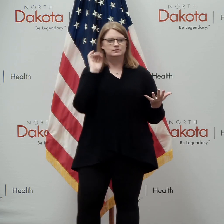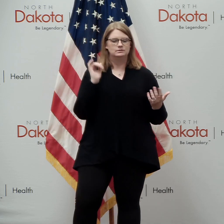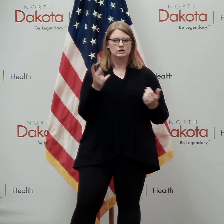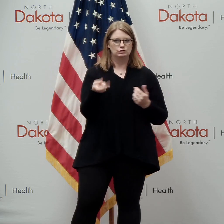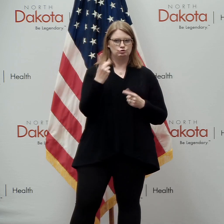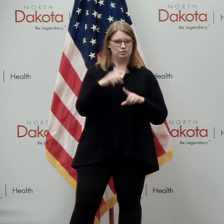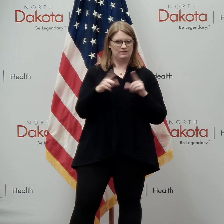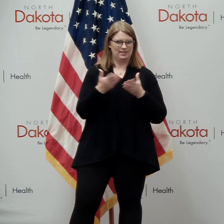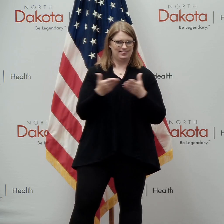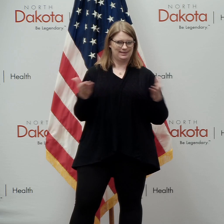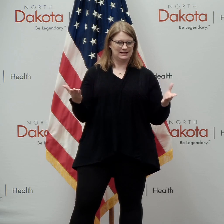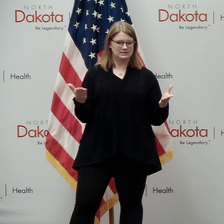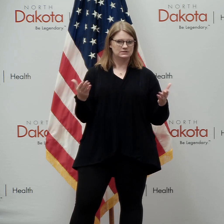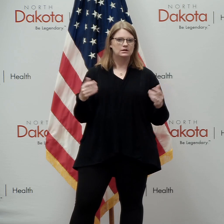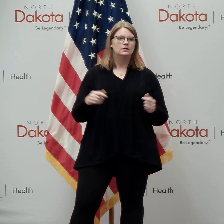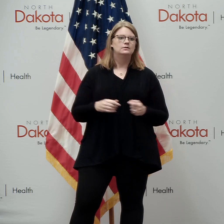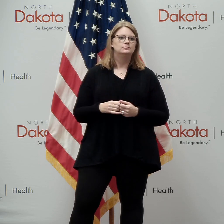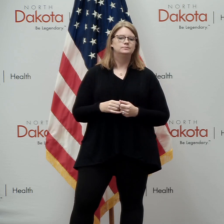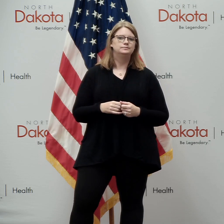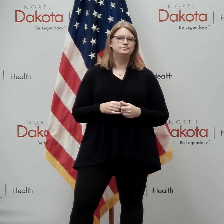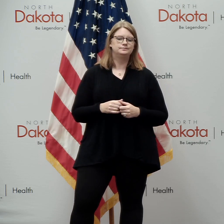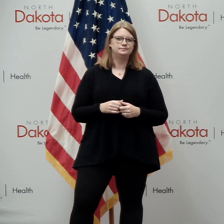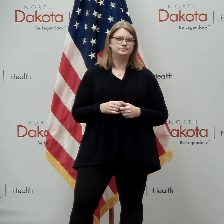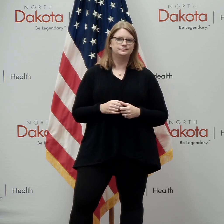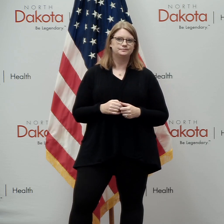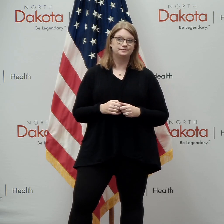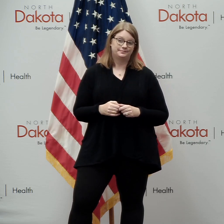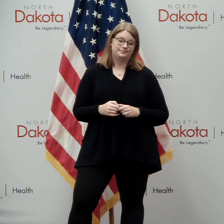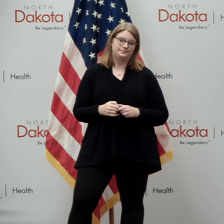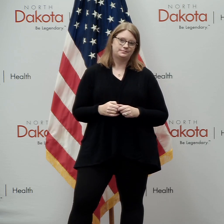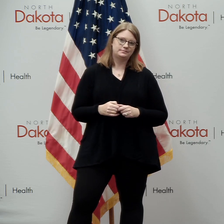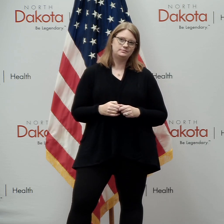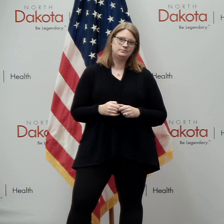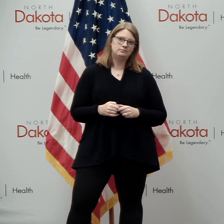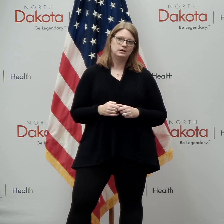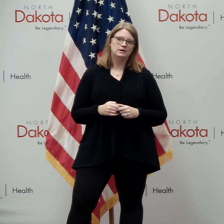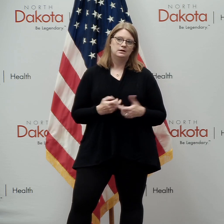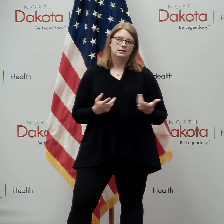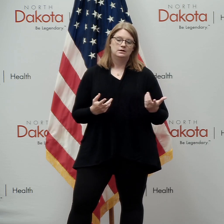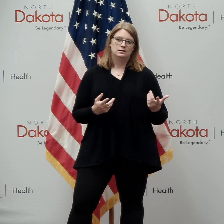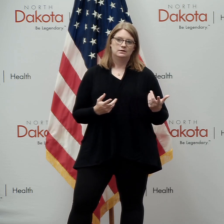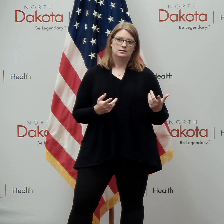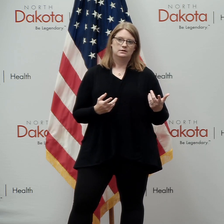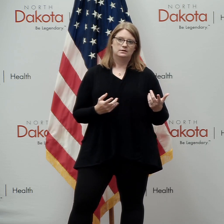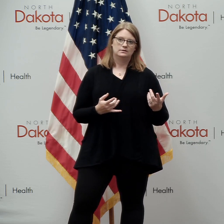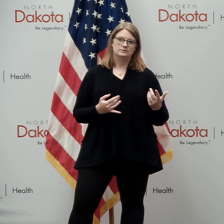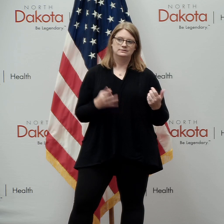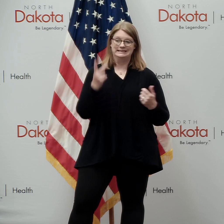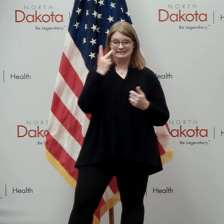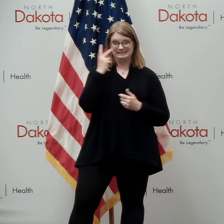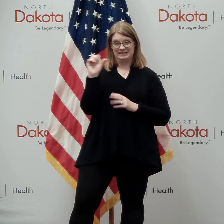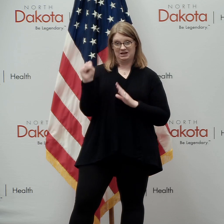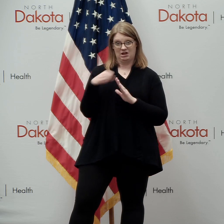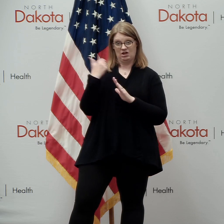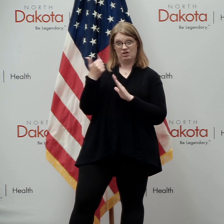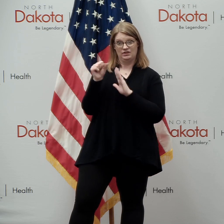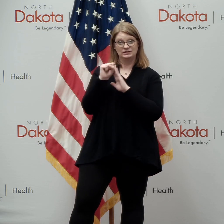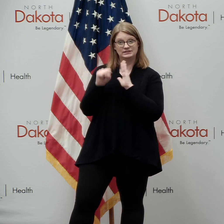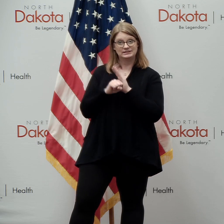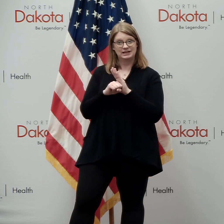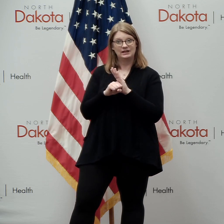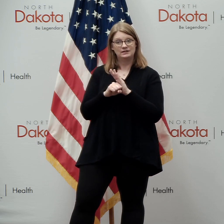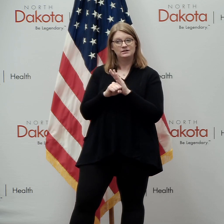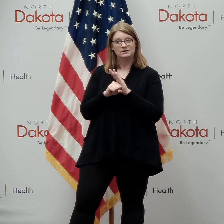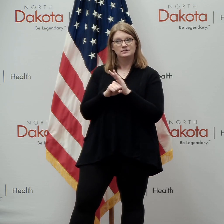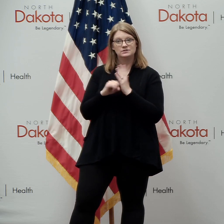different things that we're messaging here today. But again, where we would have to, as you just take a look at other states, when they've got back up into